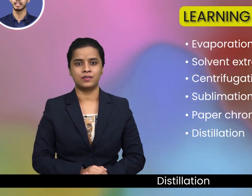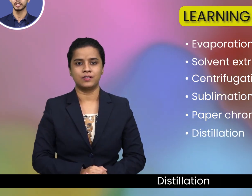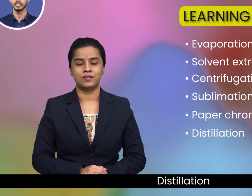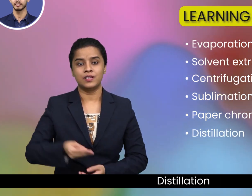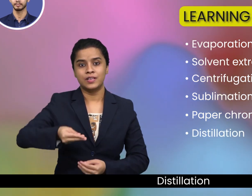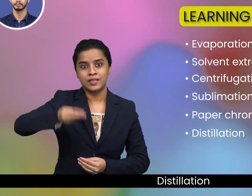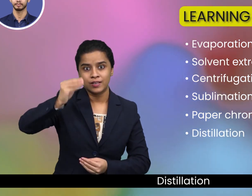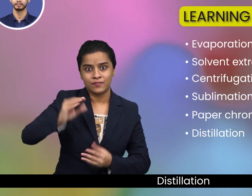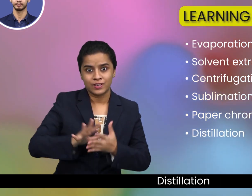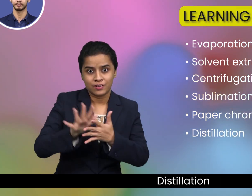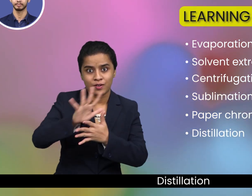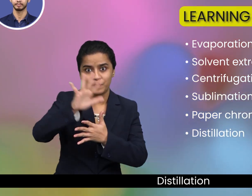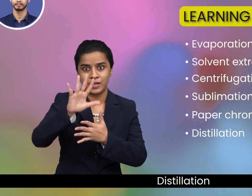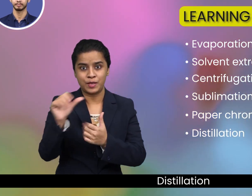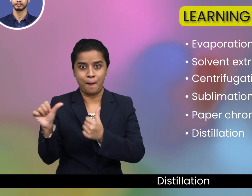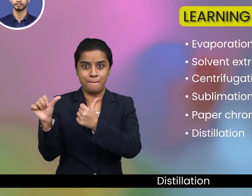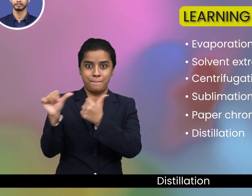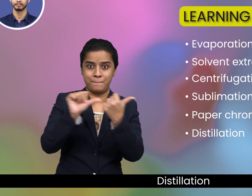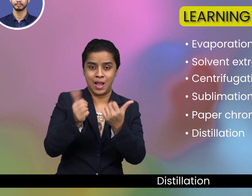distillation,